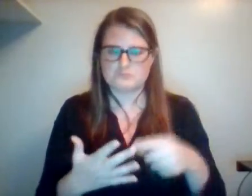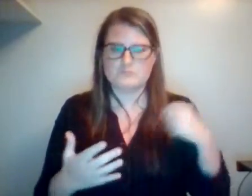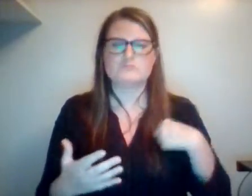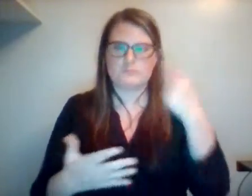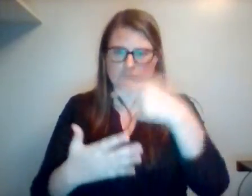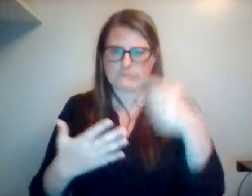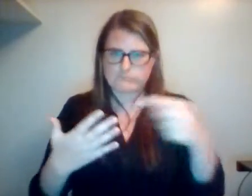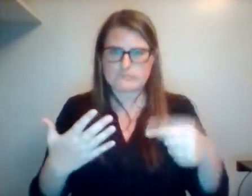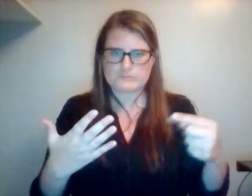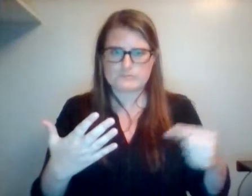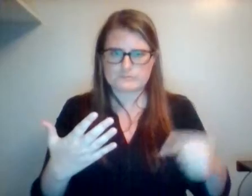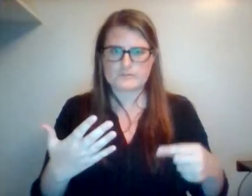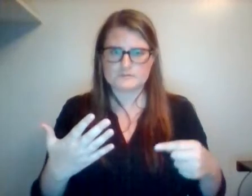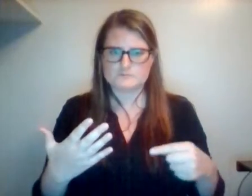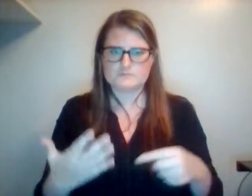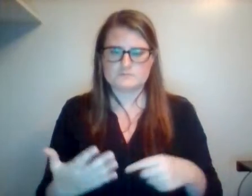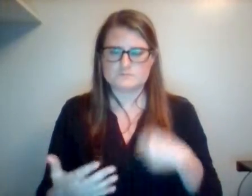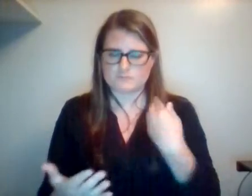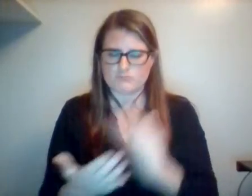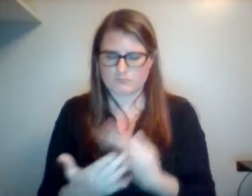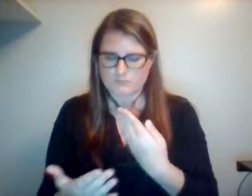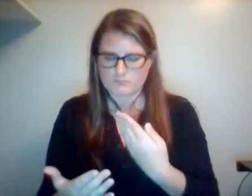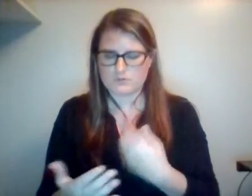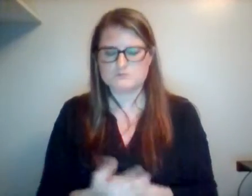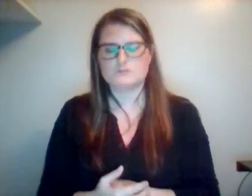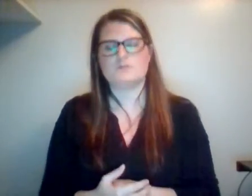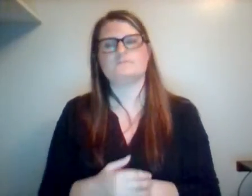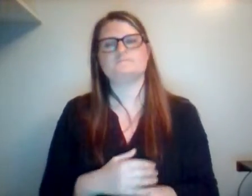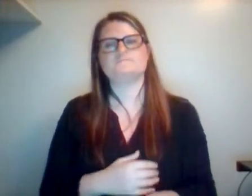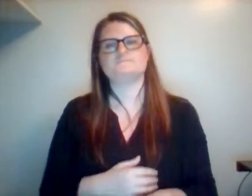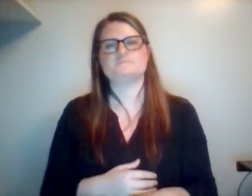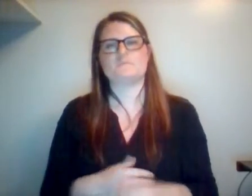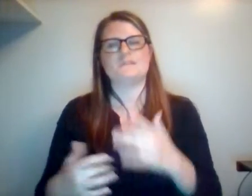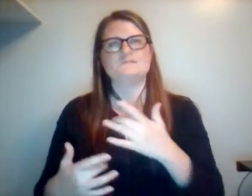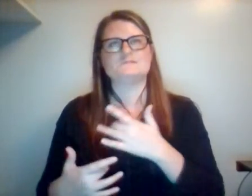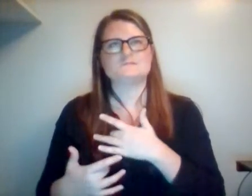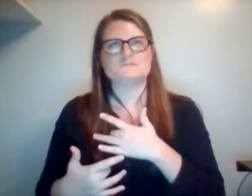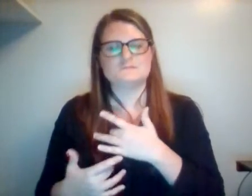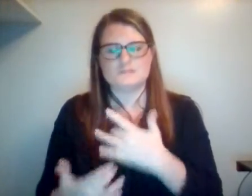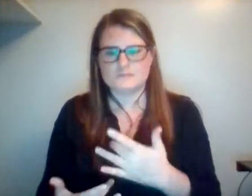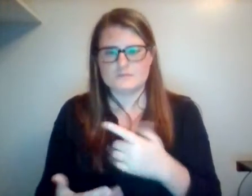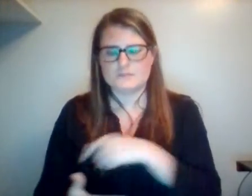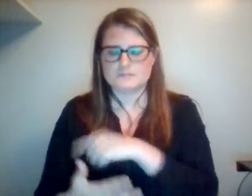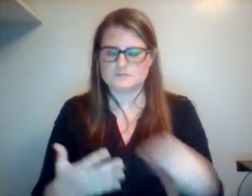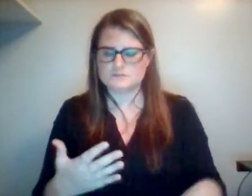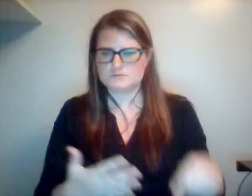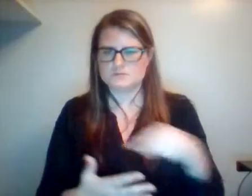me, then they might get help. It seems to me that all of these 6 things I'm going to say are rooted in